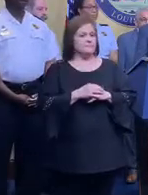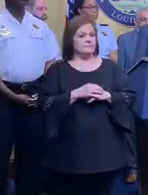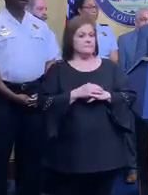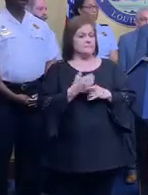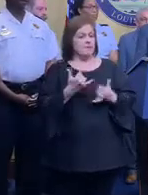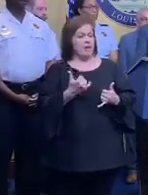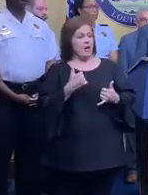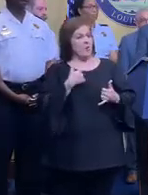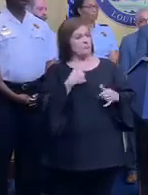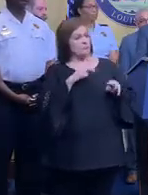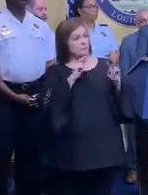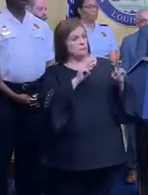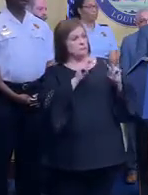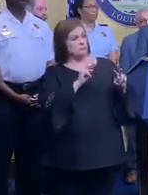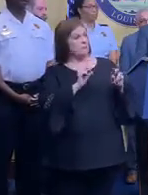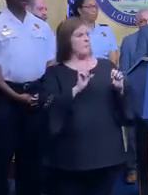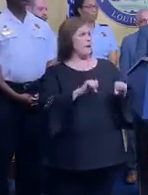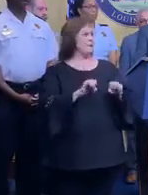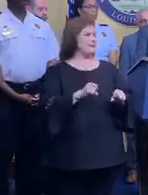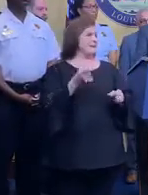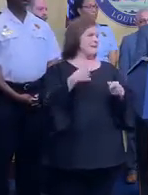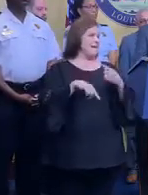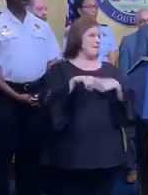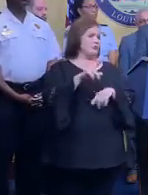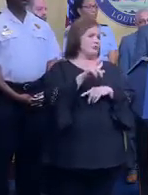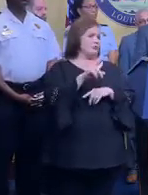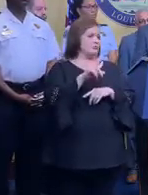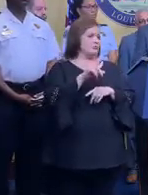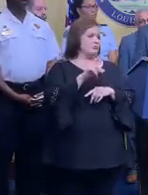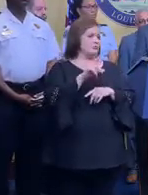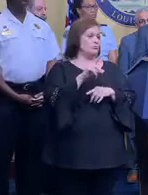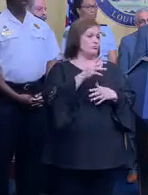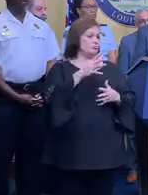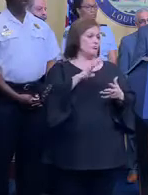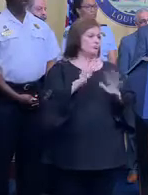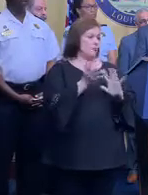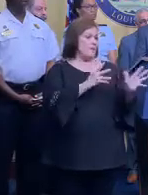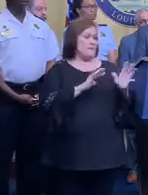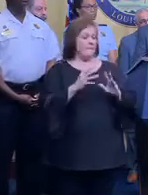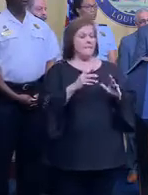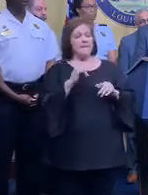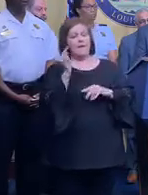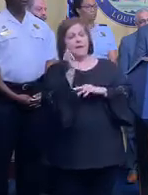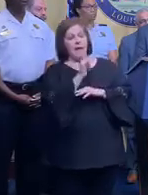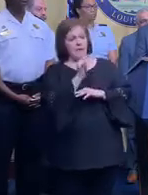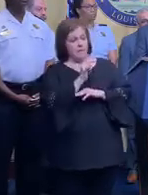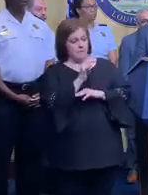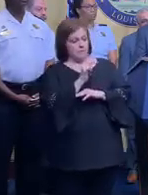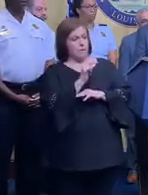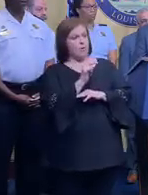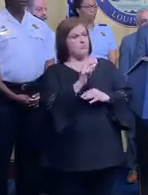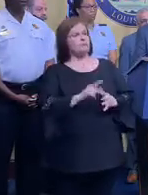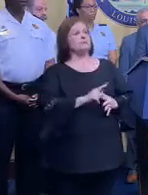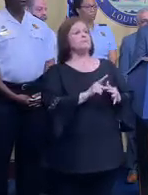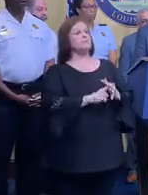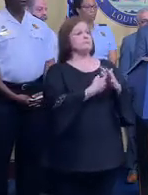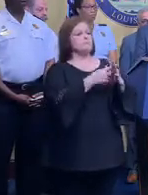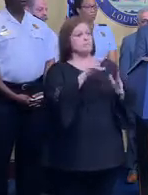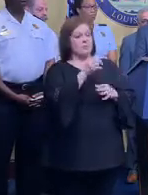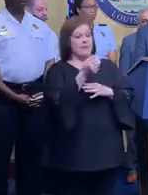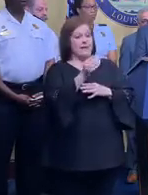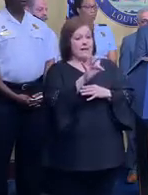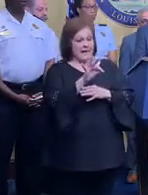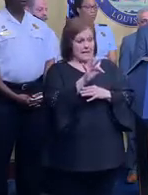we look ahead to the potential tropical weather this weekend, the airport has enacted its